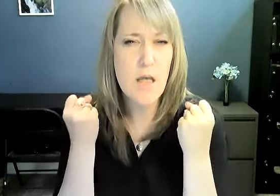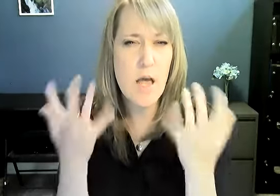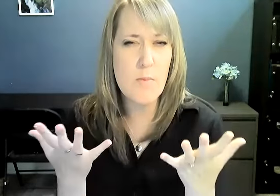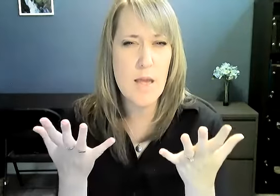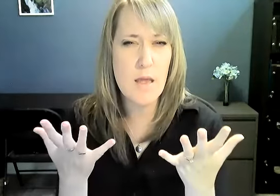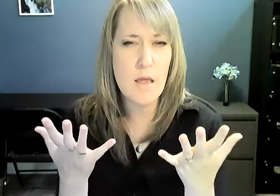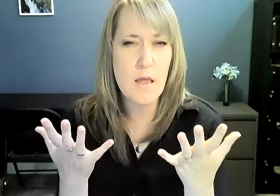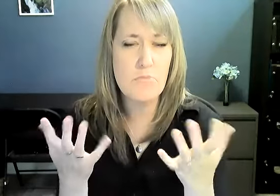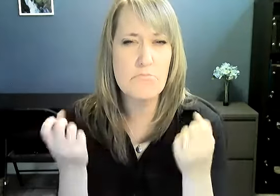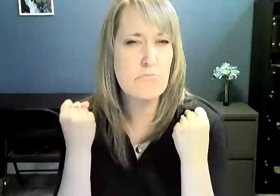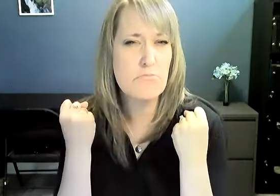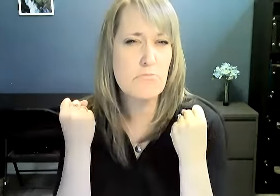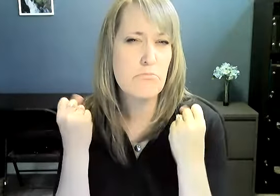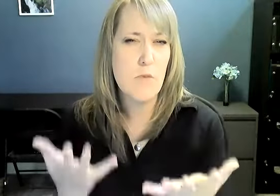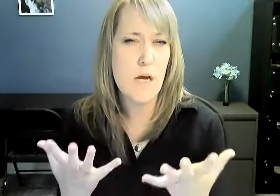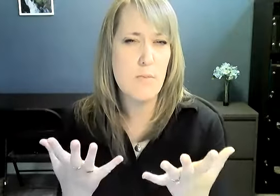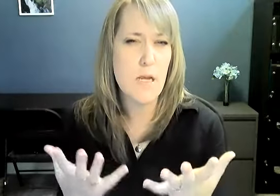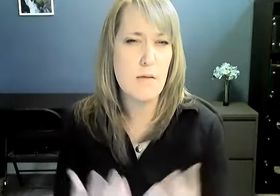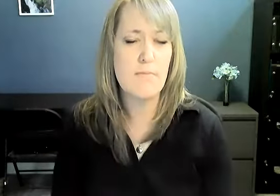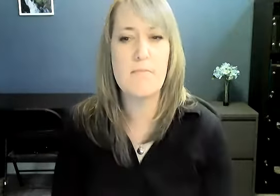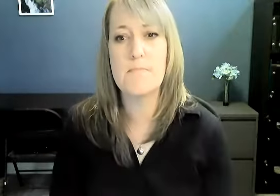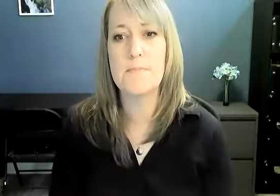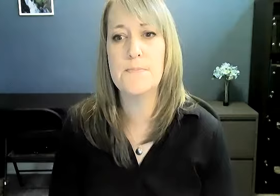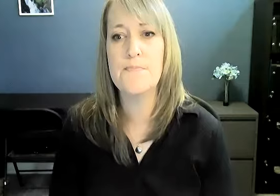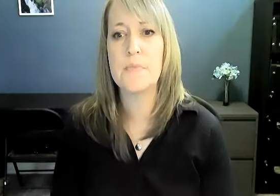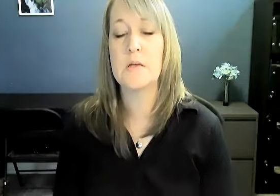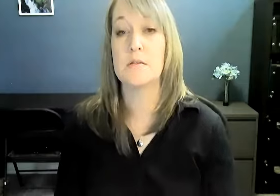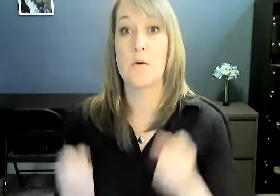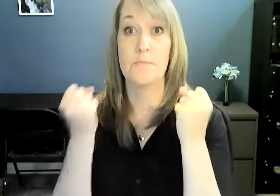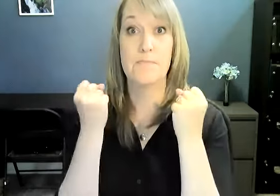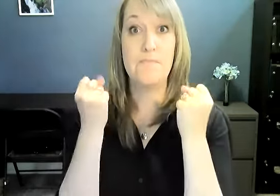How many? How many? So